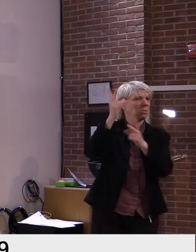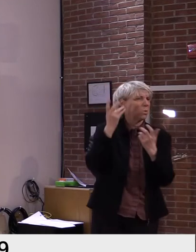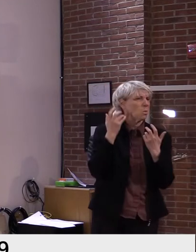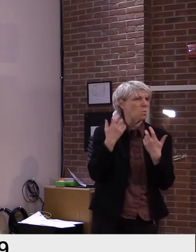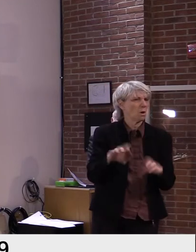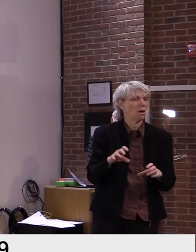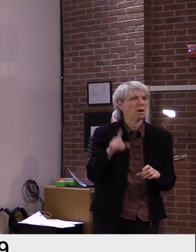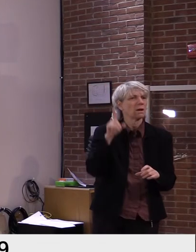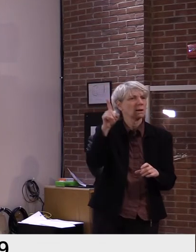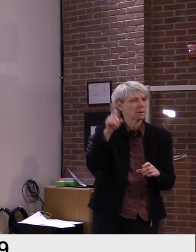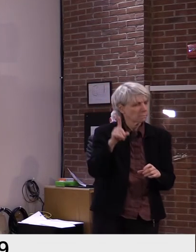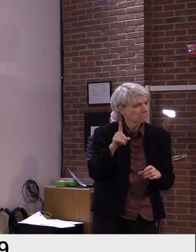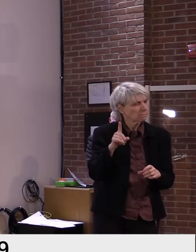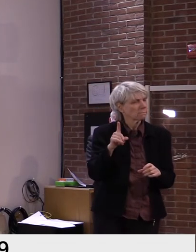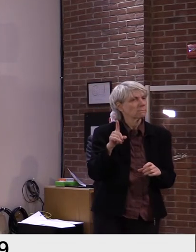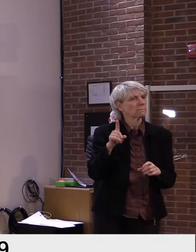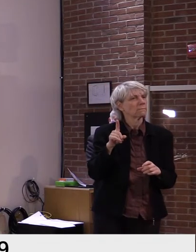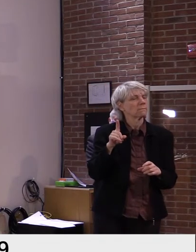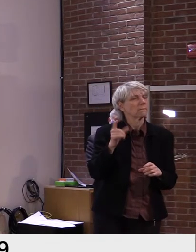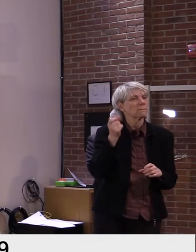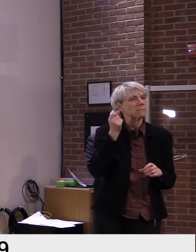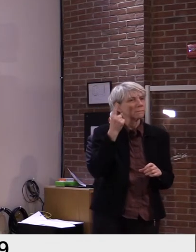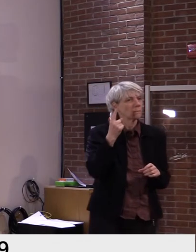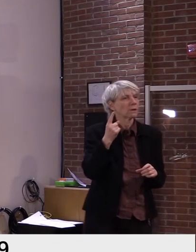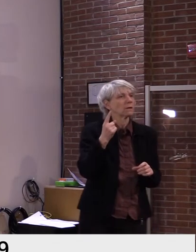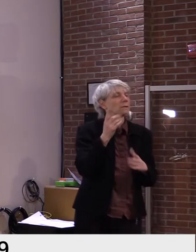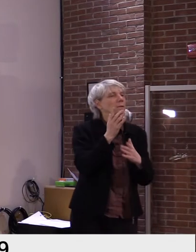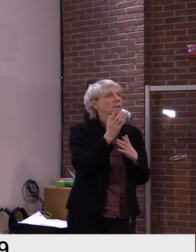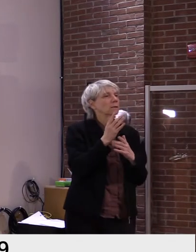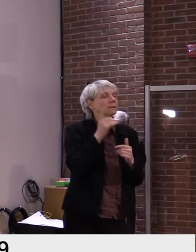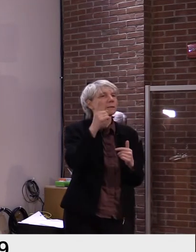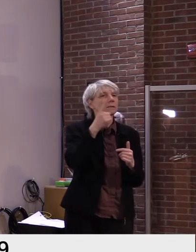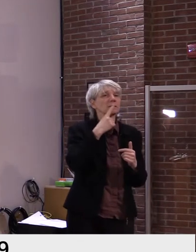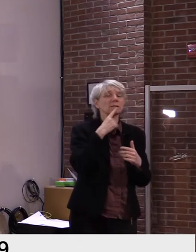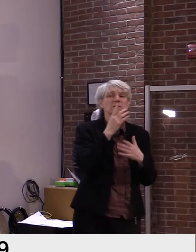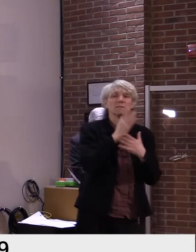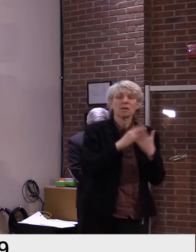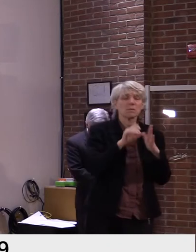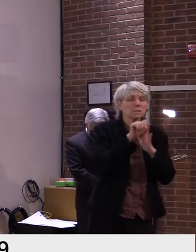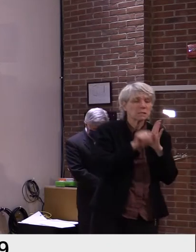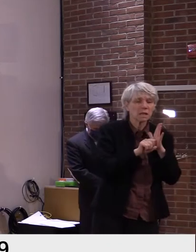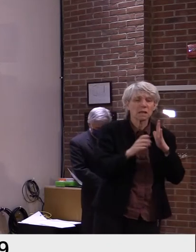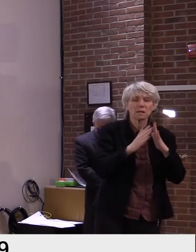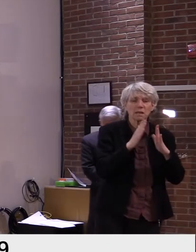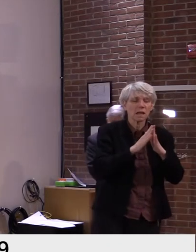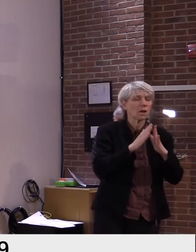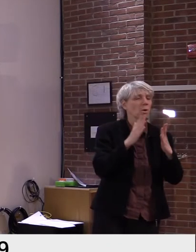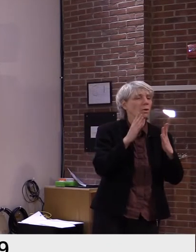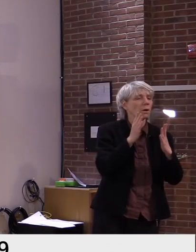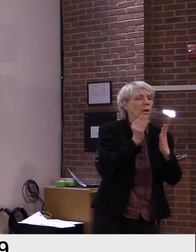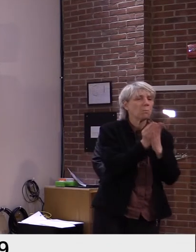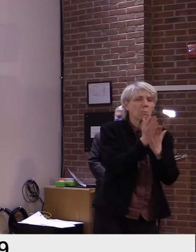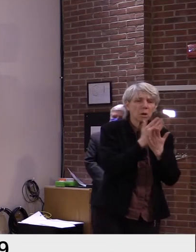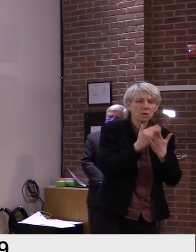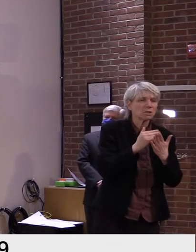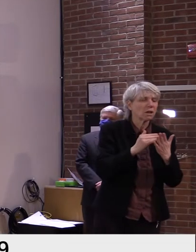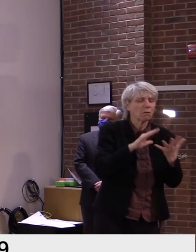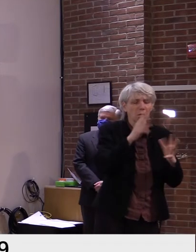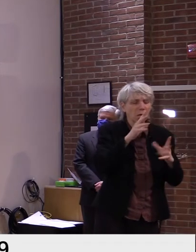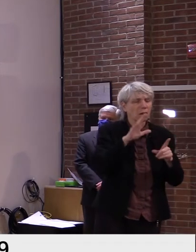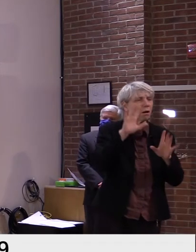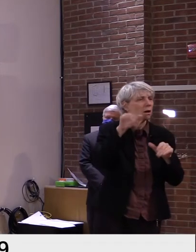that money if they haven't had their budgets in order anyway." And I was wondering what your thought was on